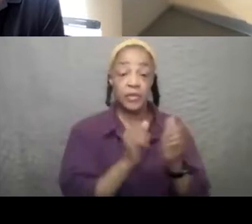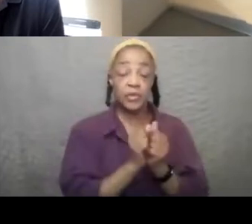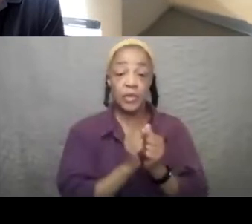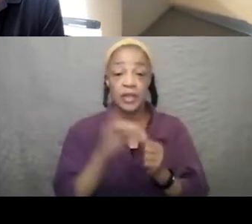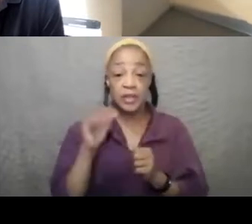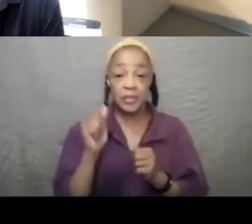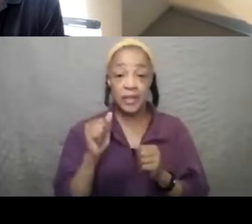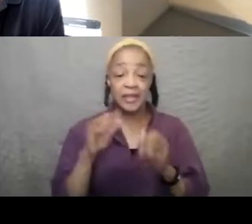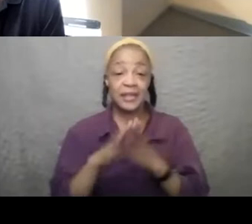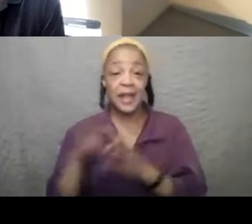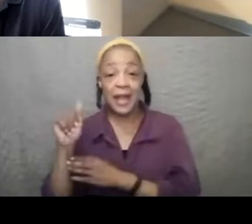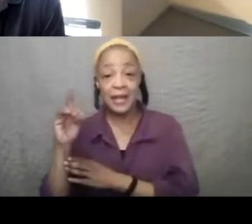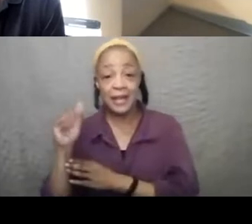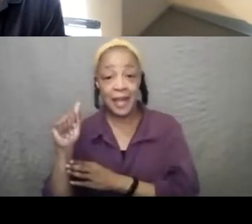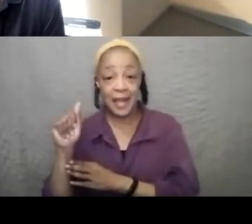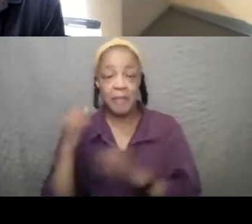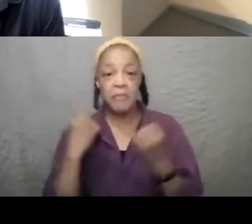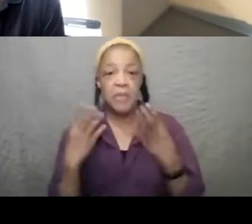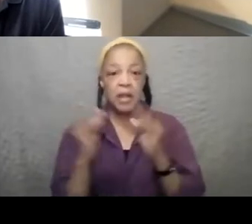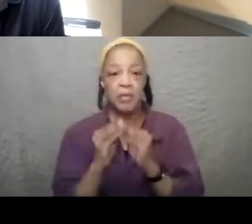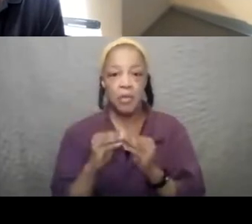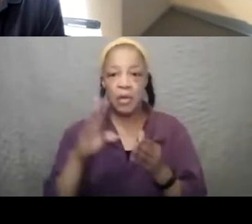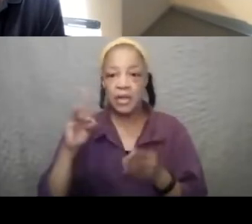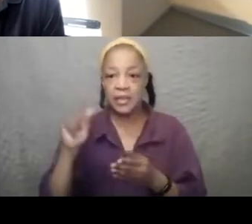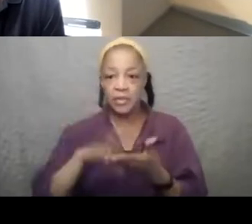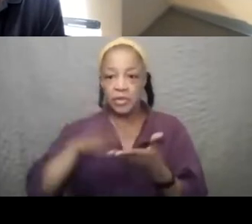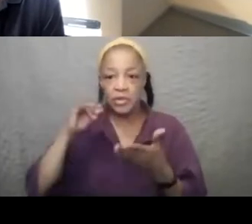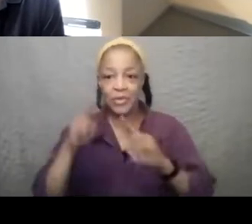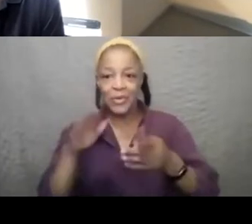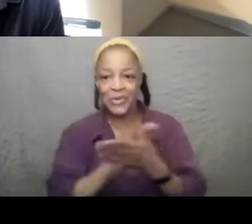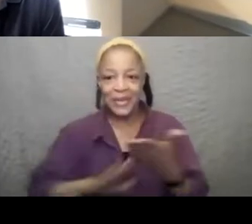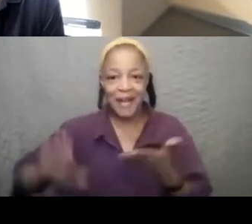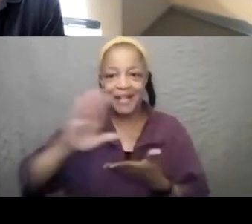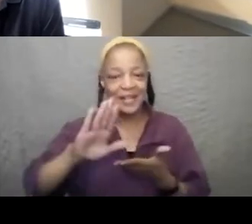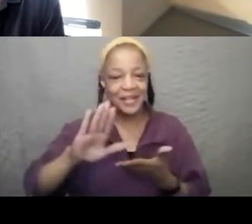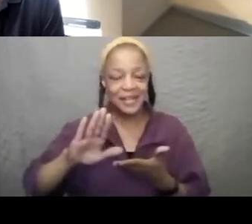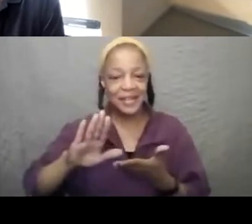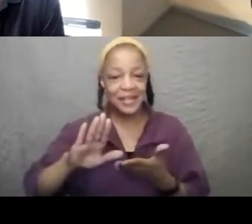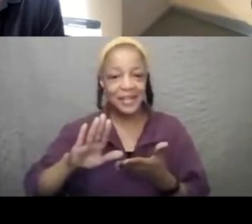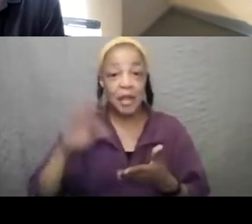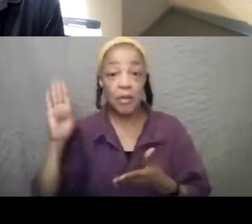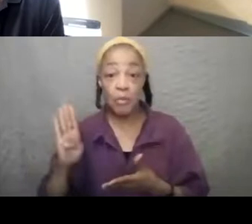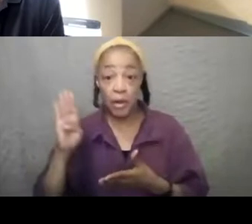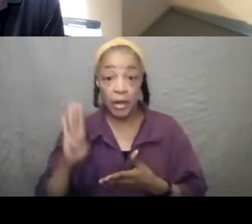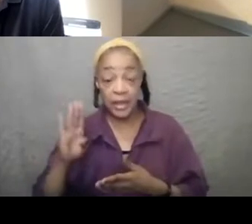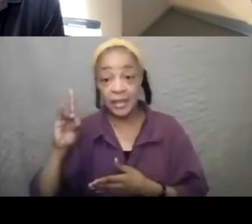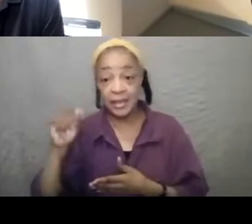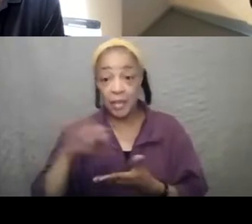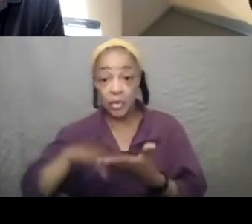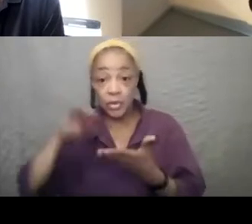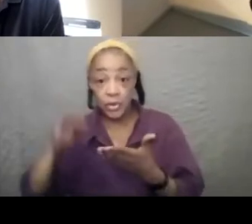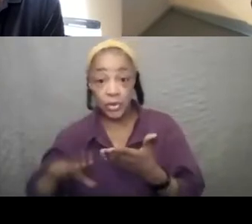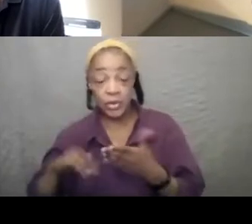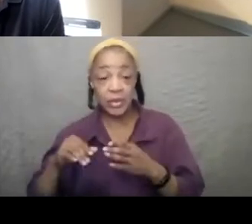2008, many more disabled students go to college. Berkeley's Disabled Students Program has seen their numbers quadruple in